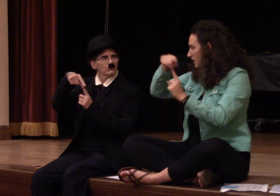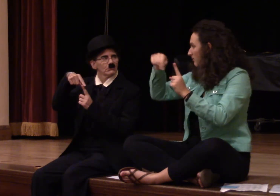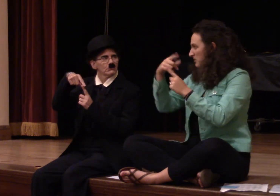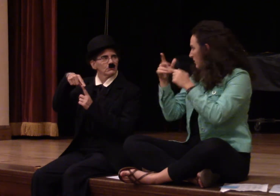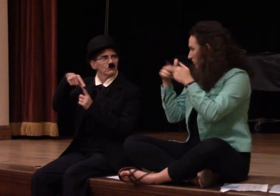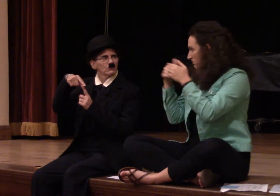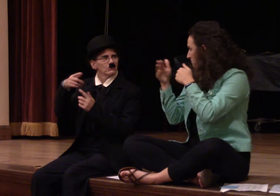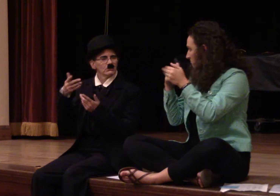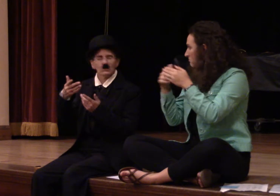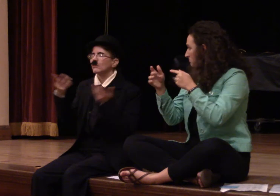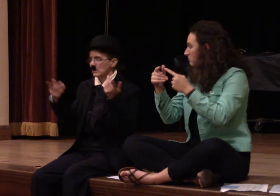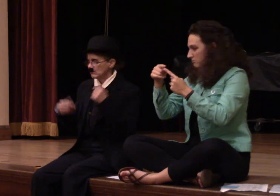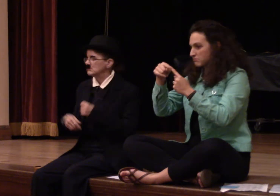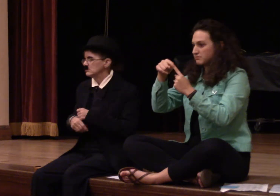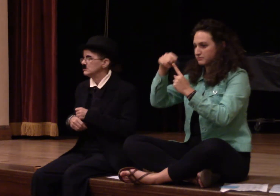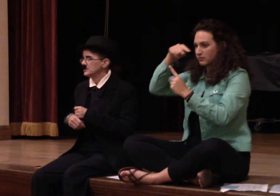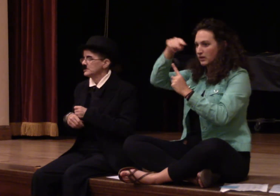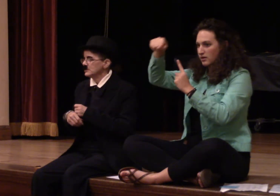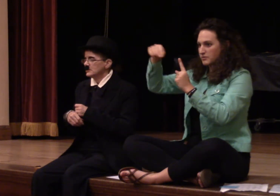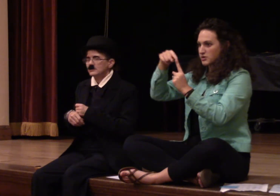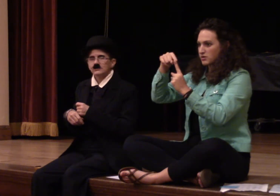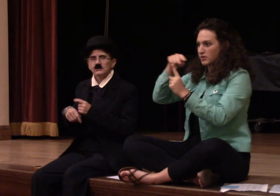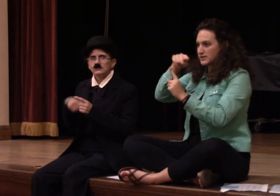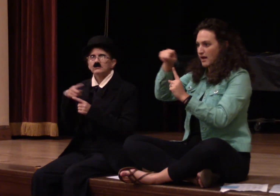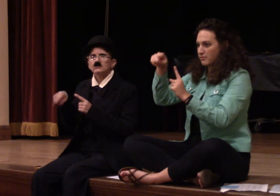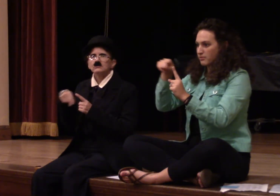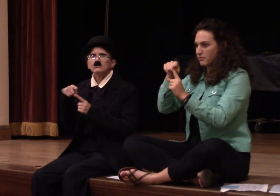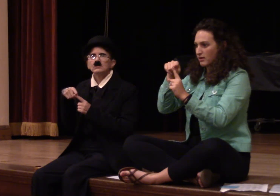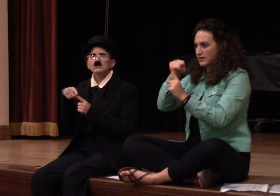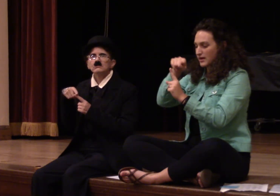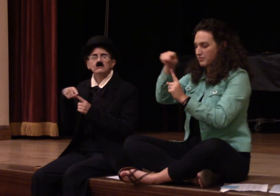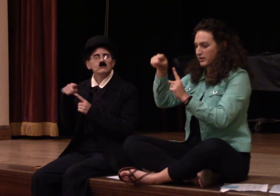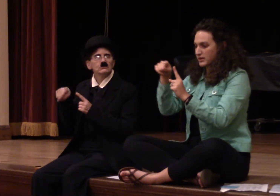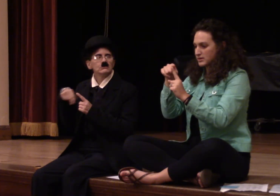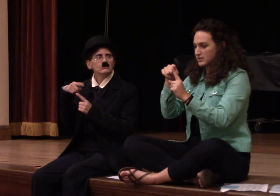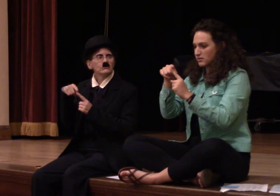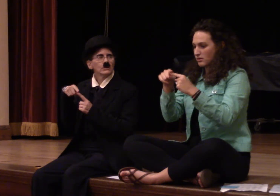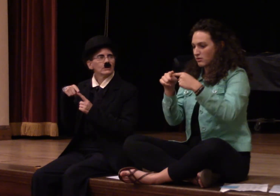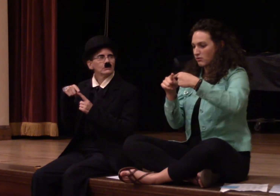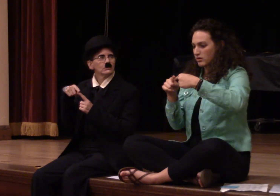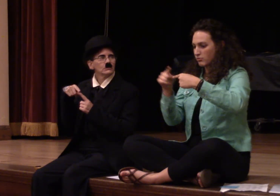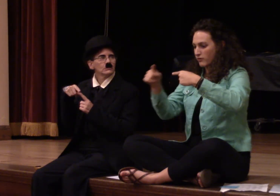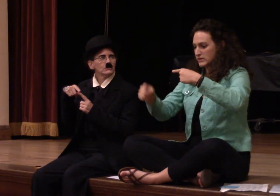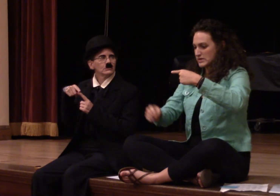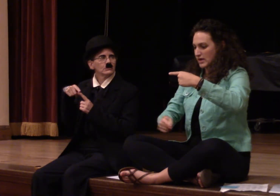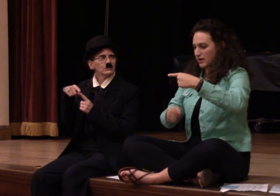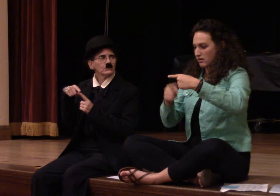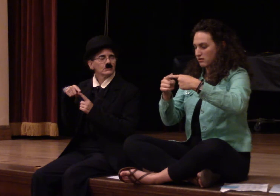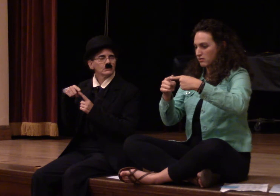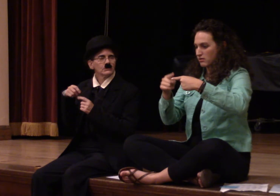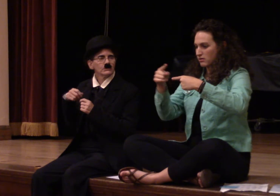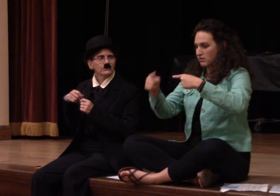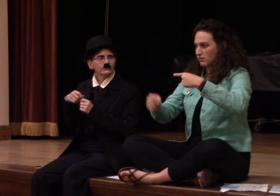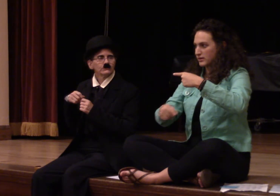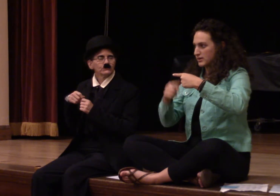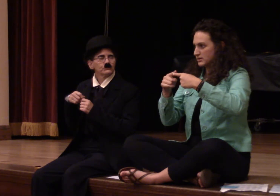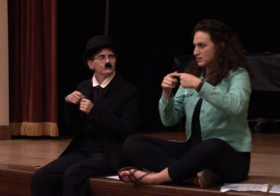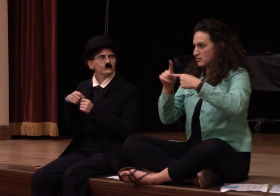Yep. Mm-hmm. Yep, so you can do it on top like this, or you can move it to the side like this.